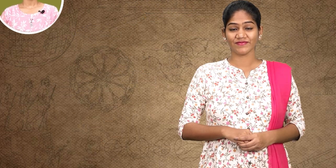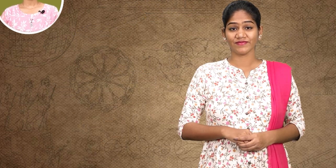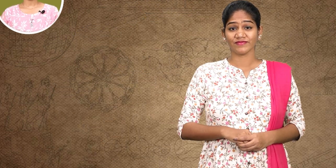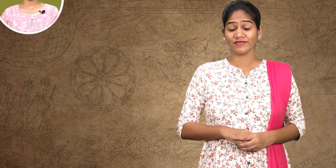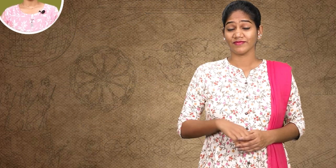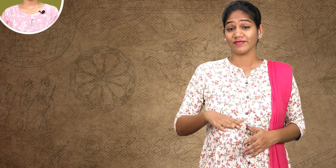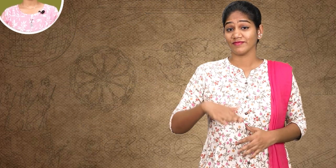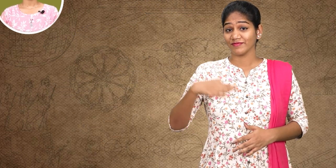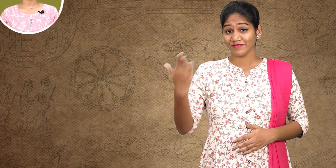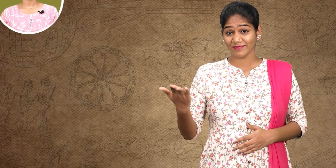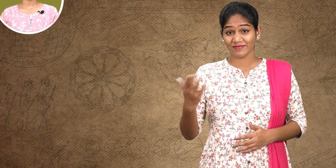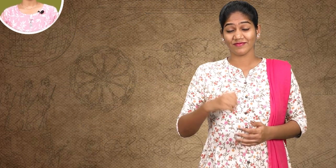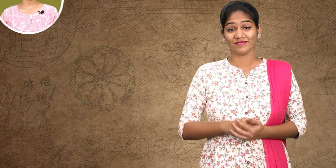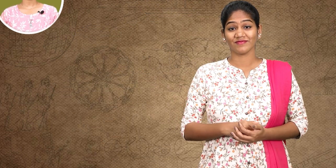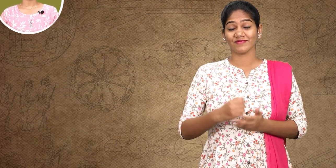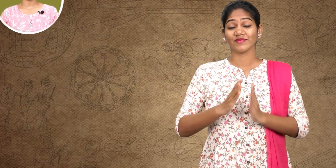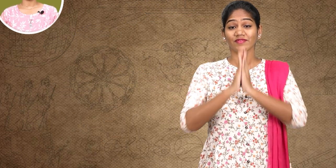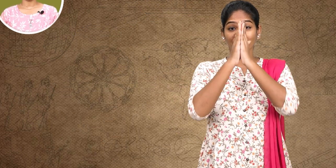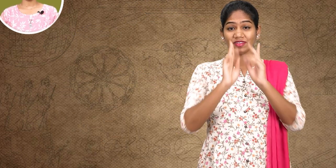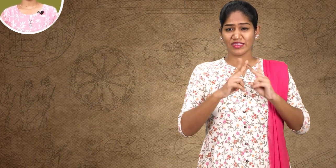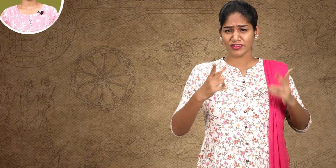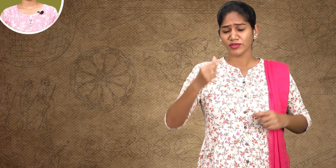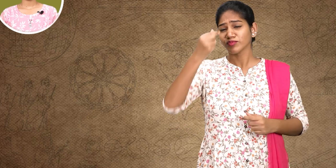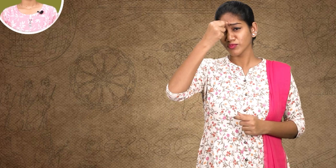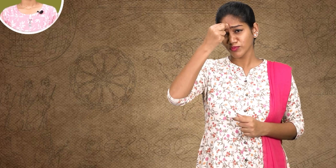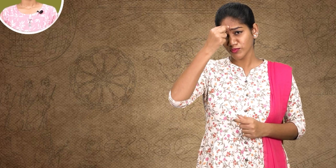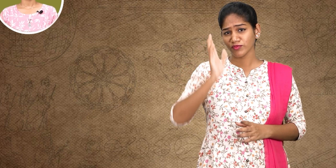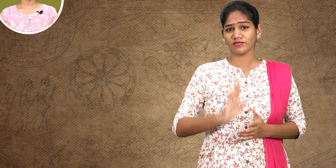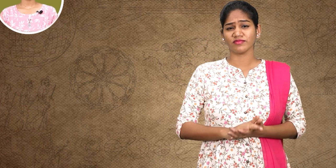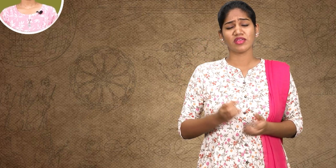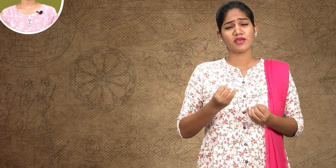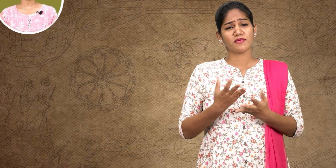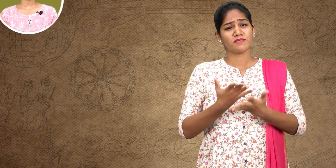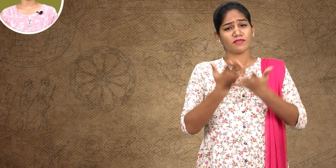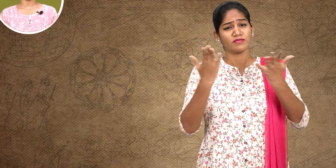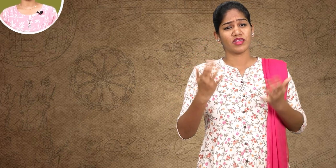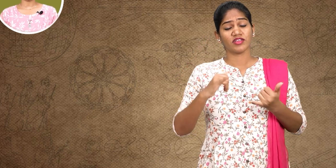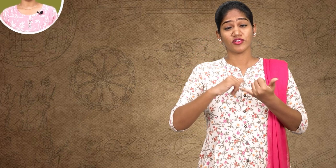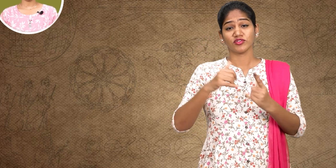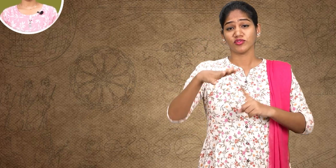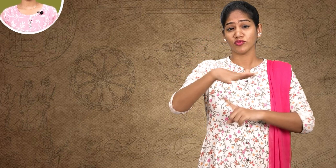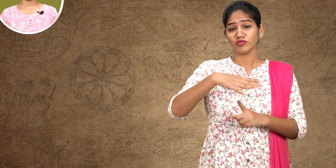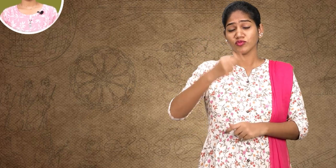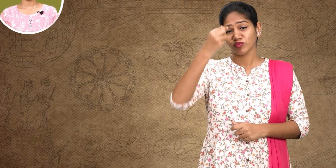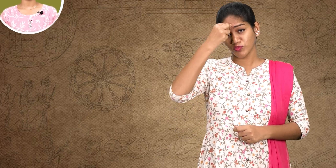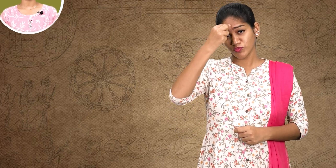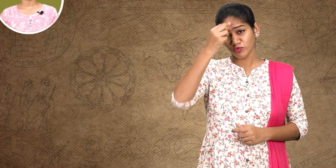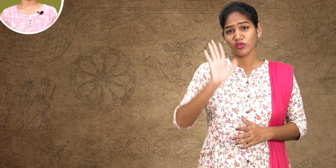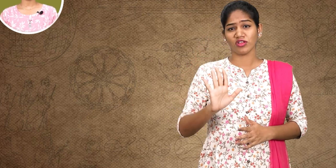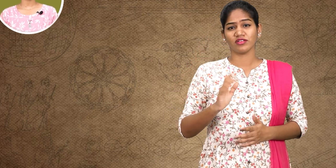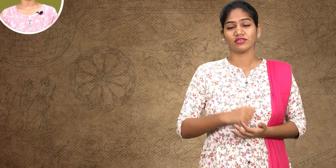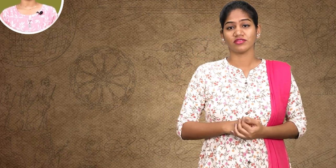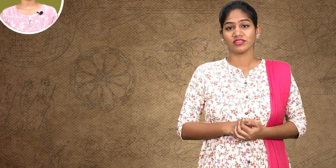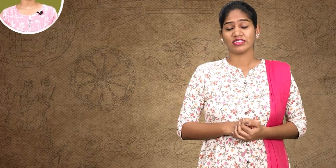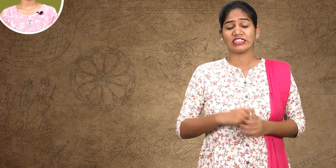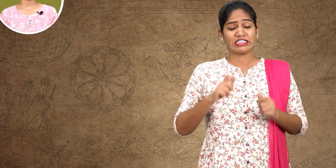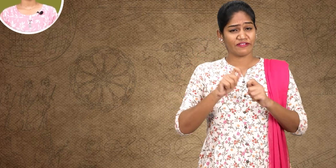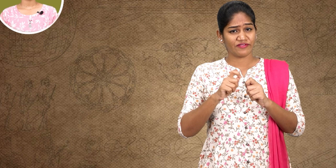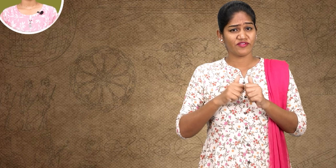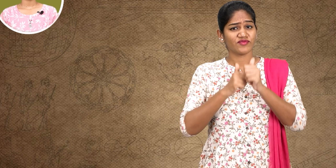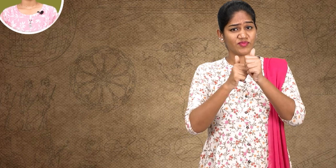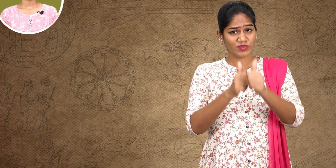Besides the religious issues, many social issues were practiced